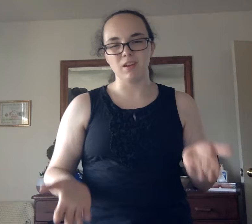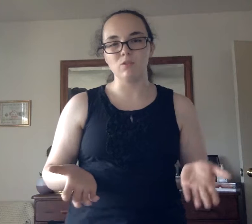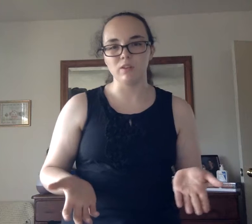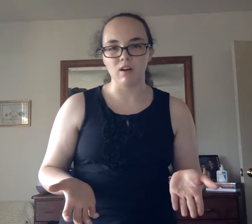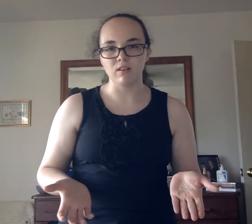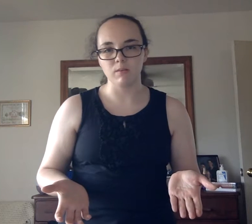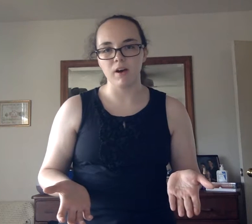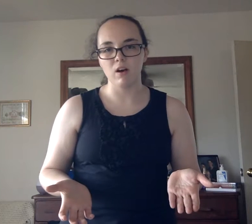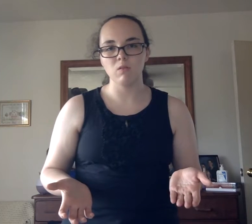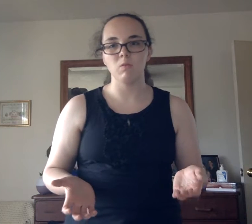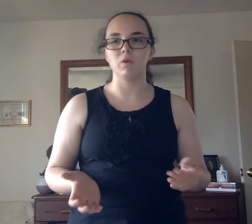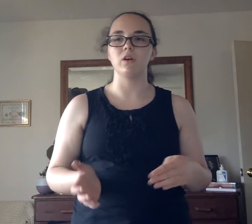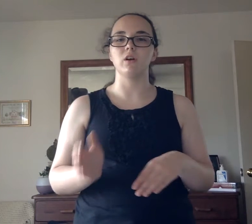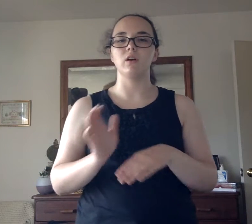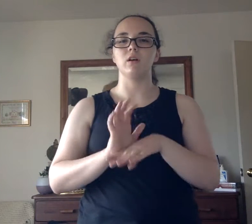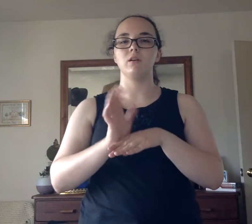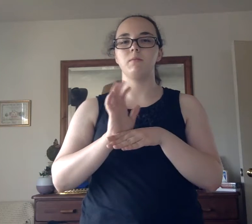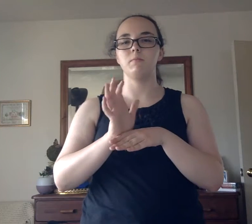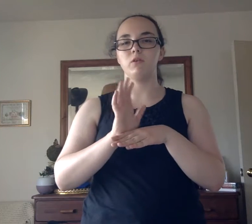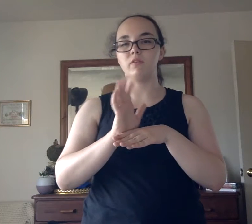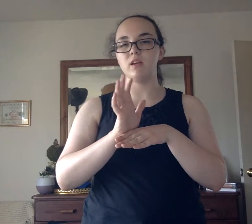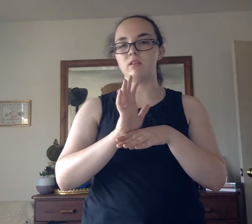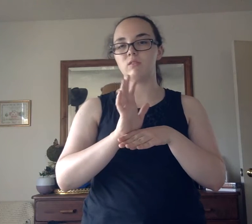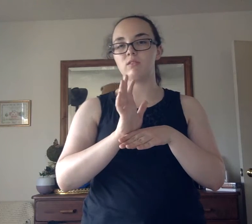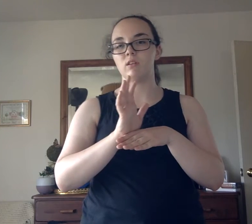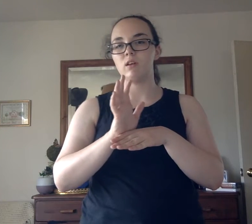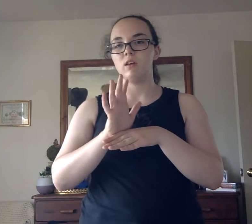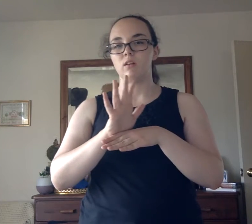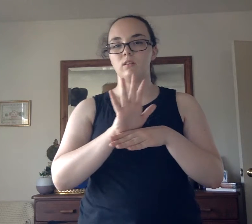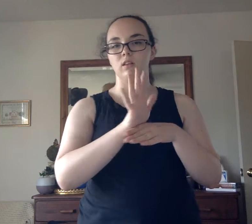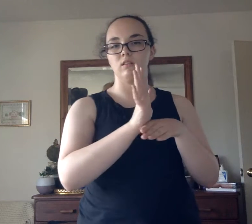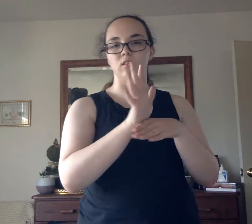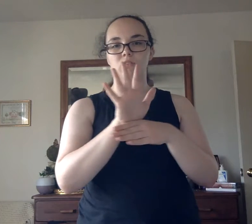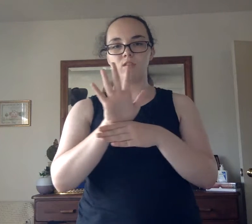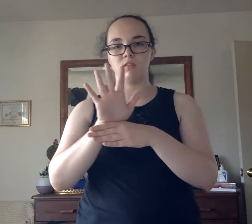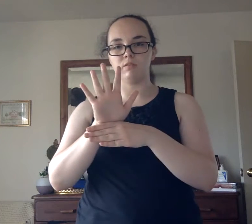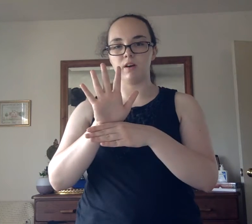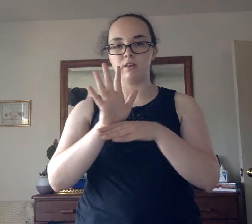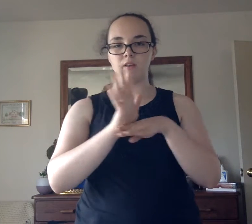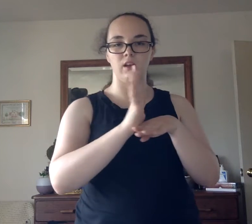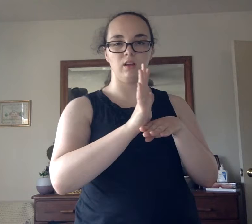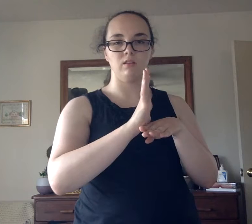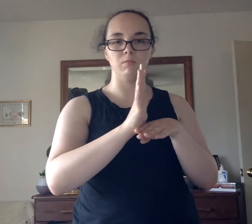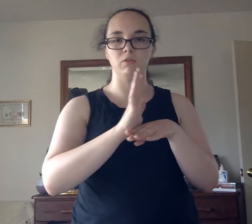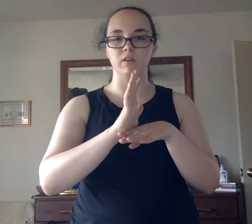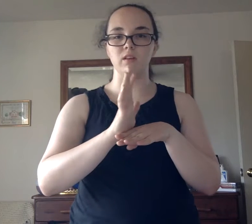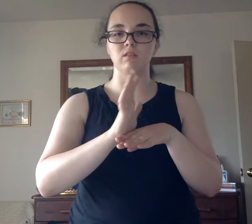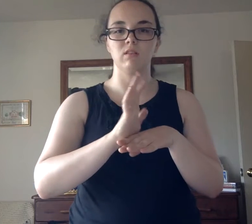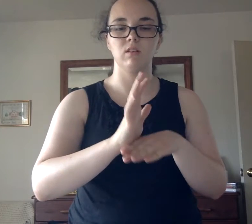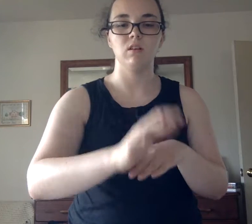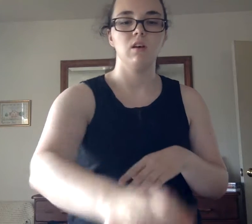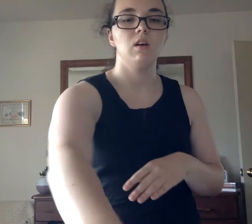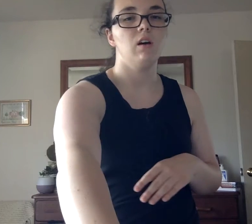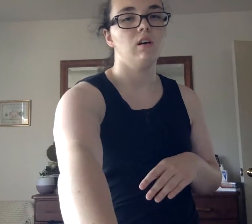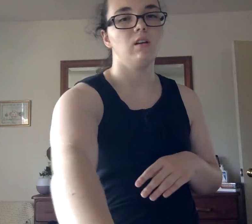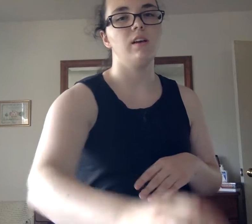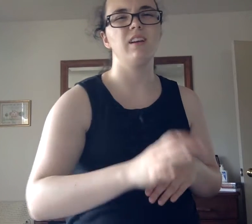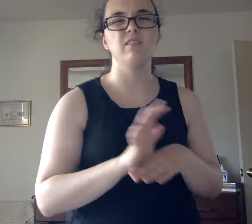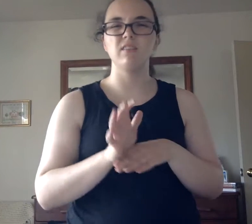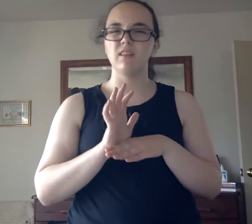things we talked about were movies. This is just a 5-hand movies. The